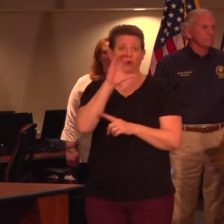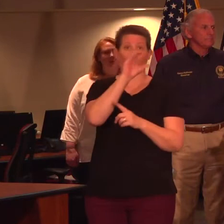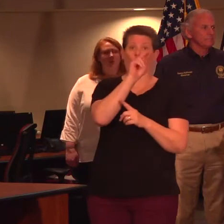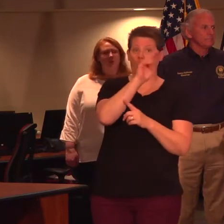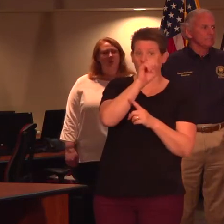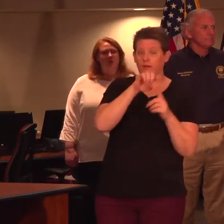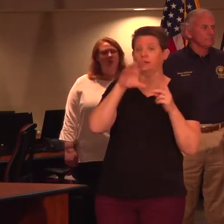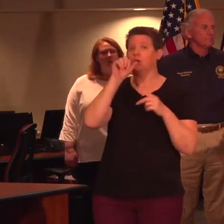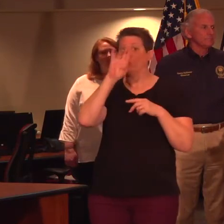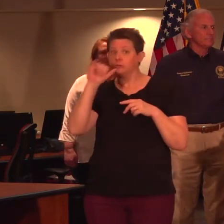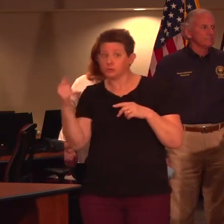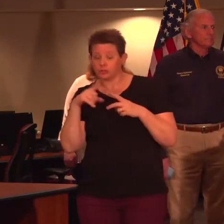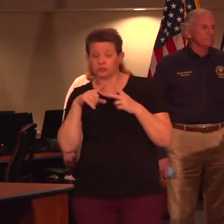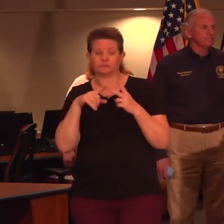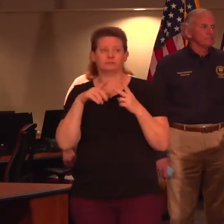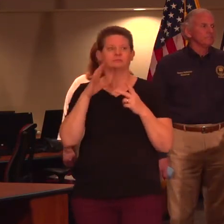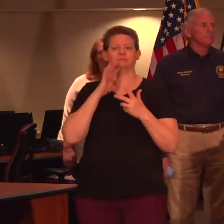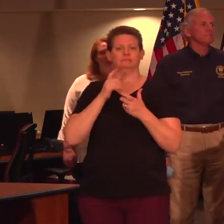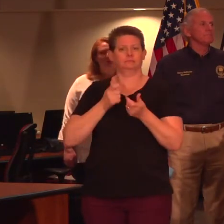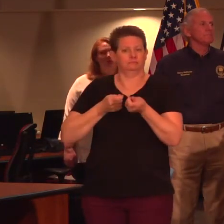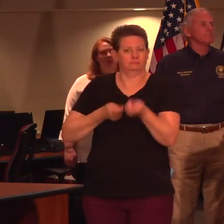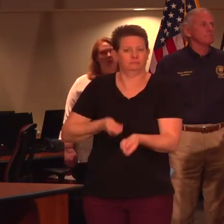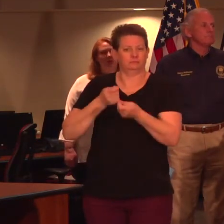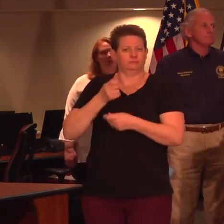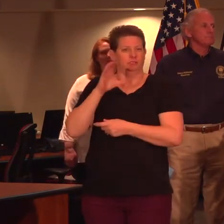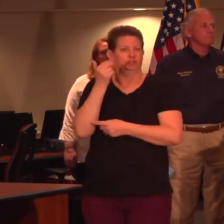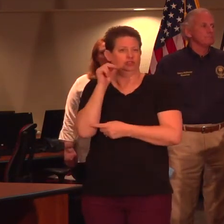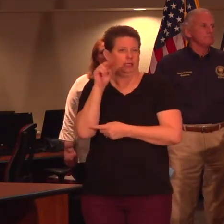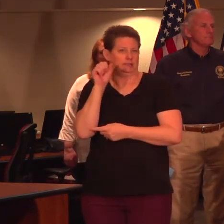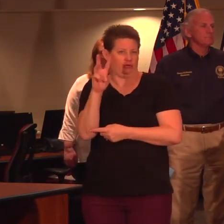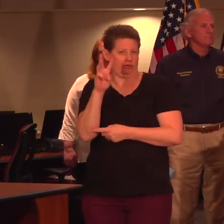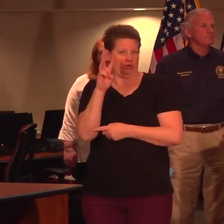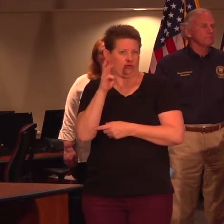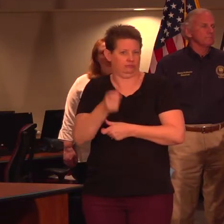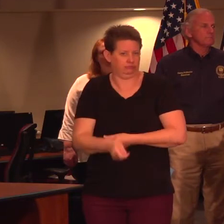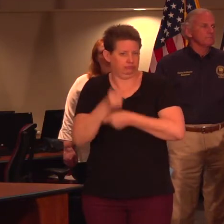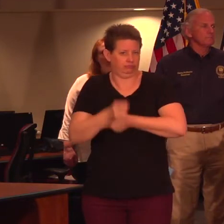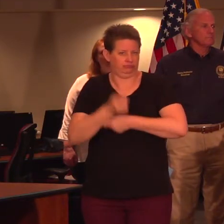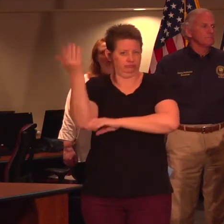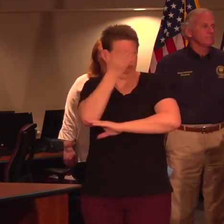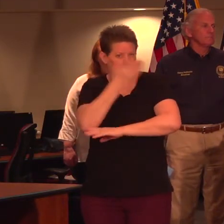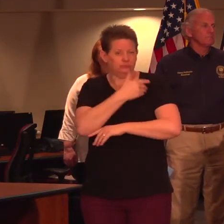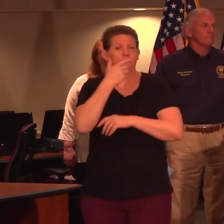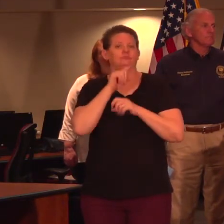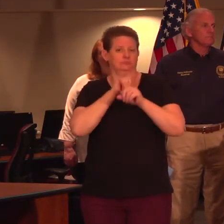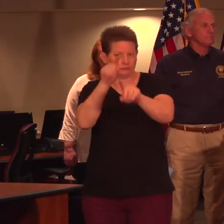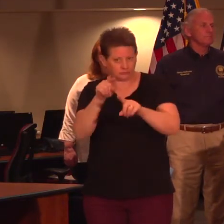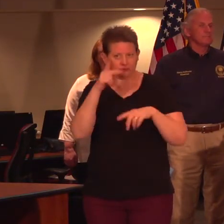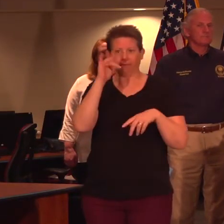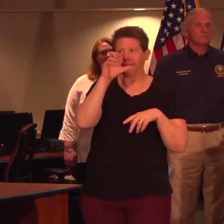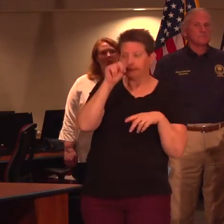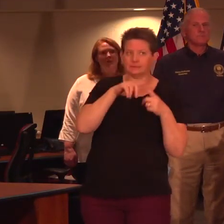Orangeburg, chainsaw teams to Pickens and Oconee, deployed also an incident management team